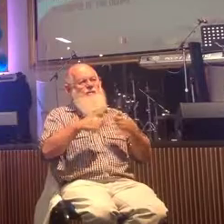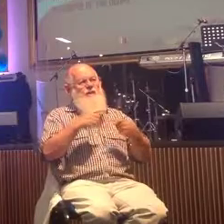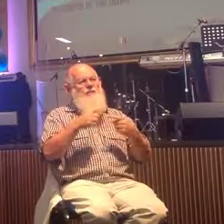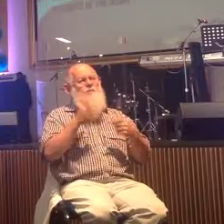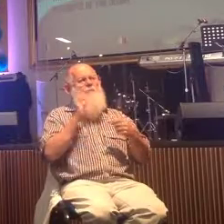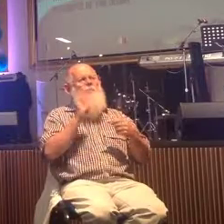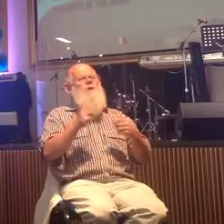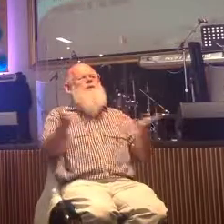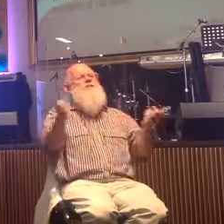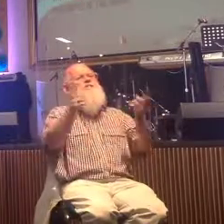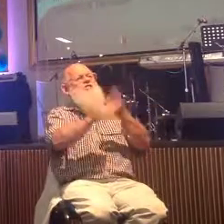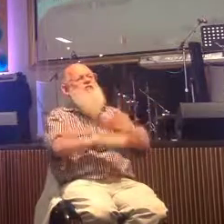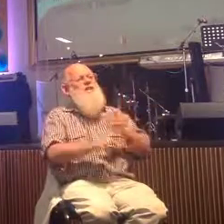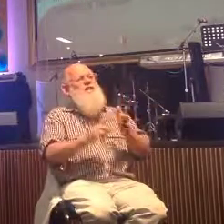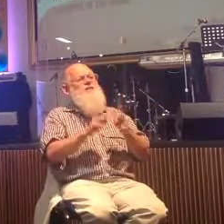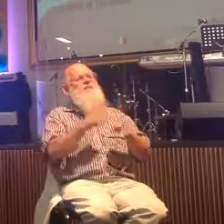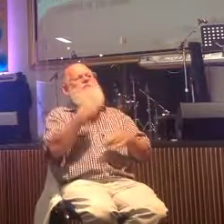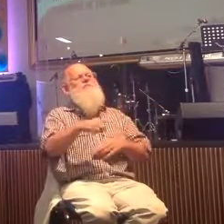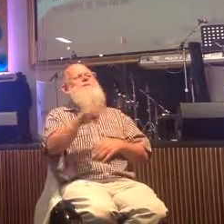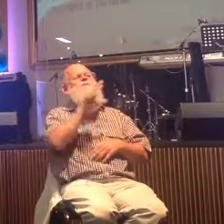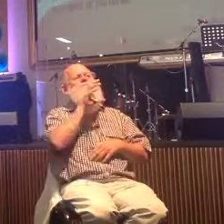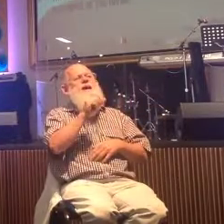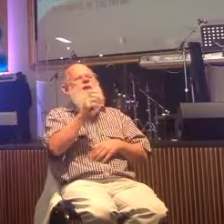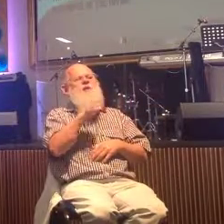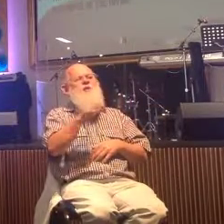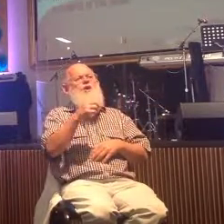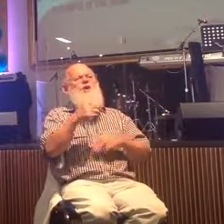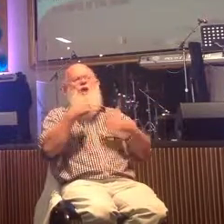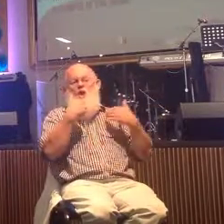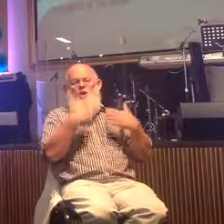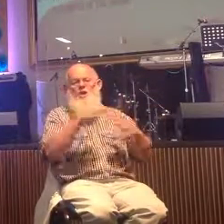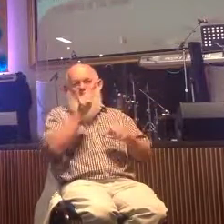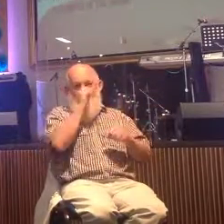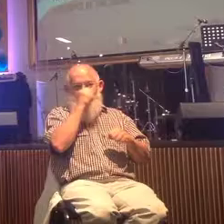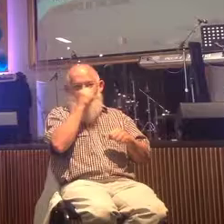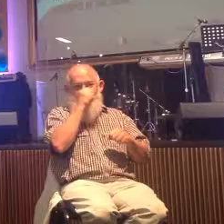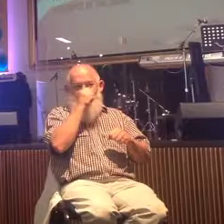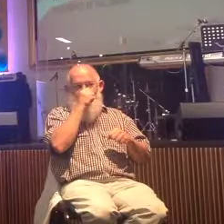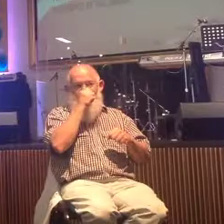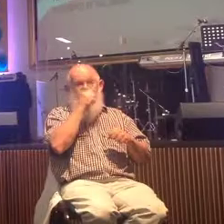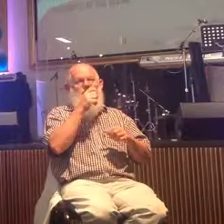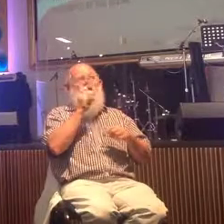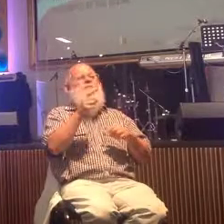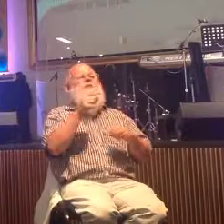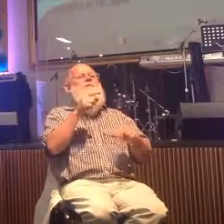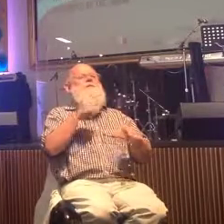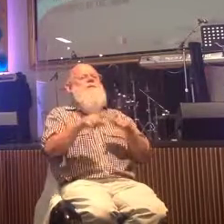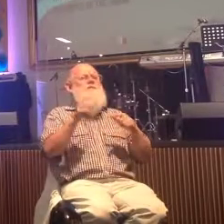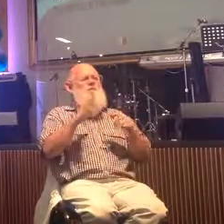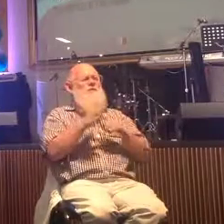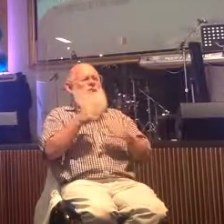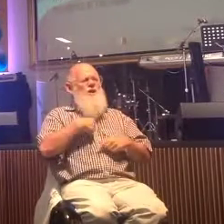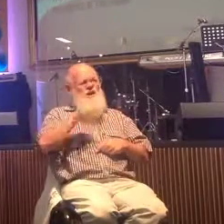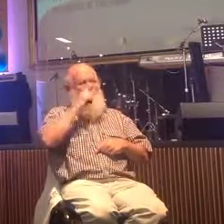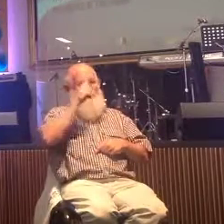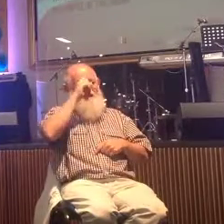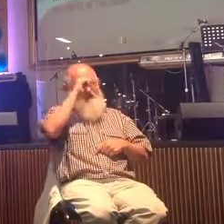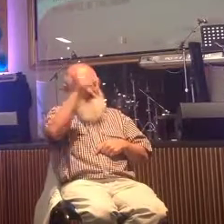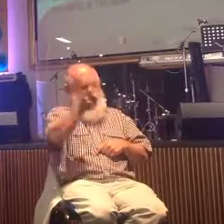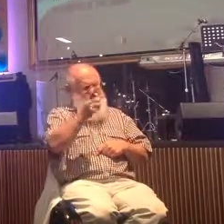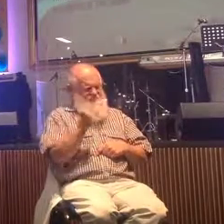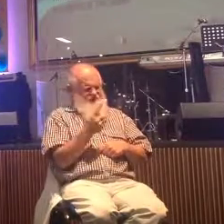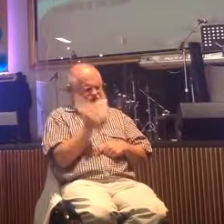pigs. And in this passage it says that they were afraid. But I kind of didn't understand that at first, because you had this guy